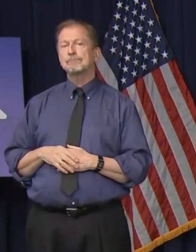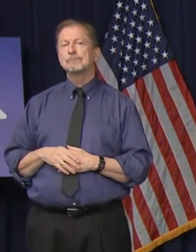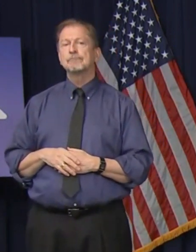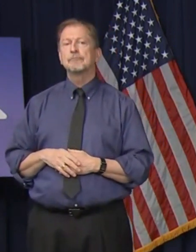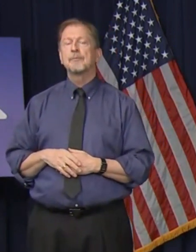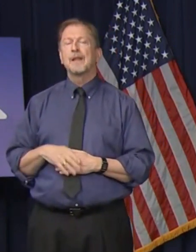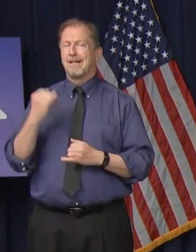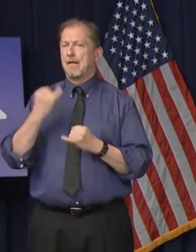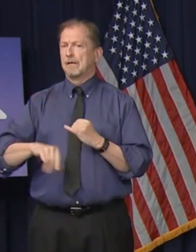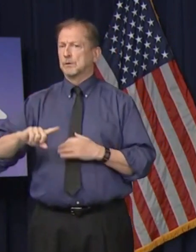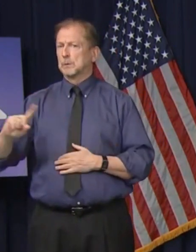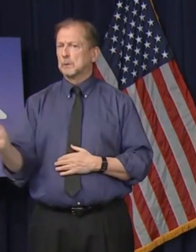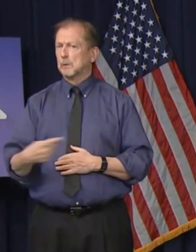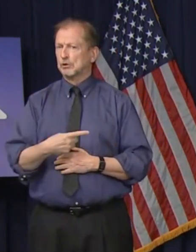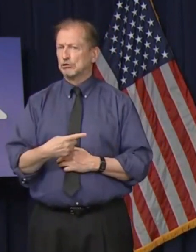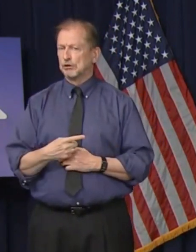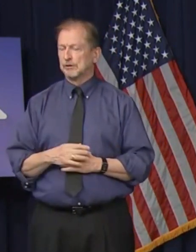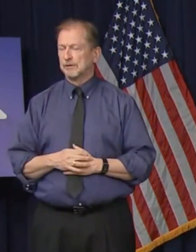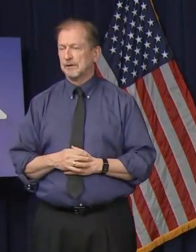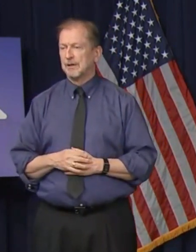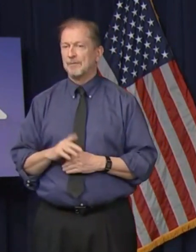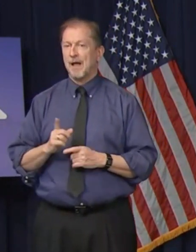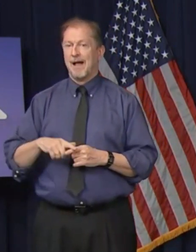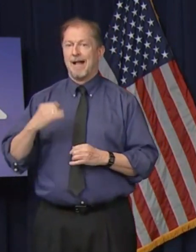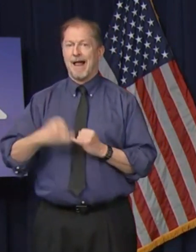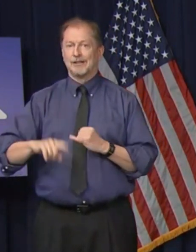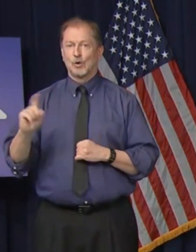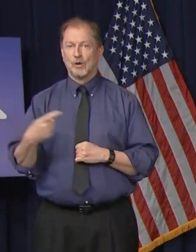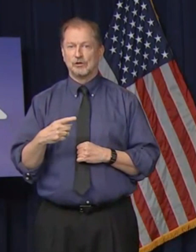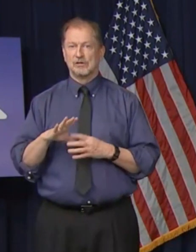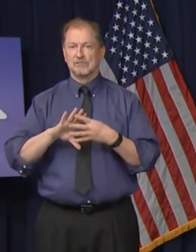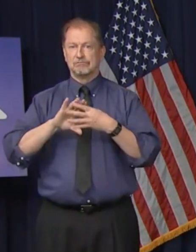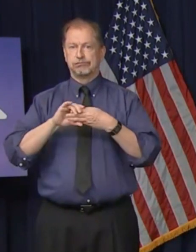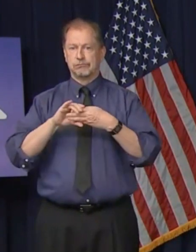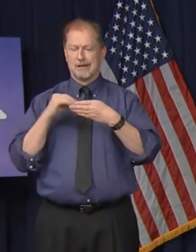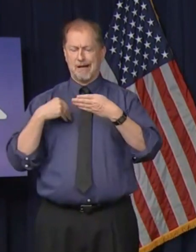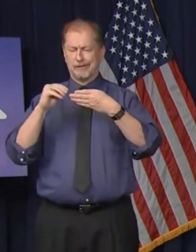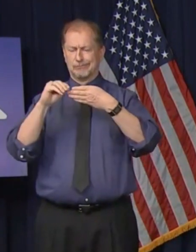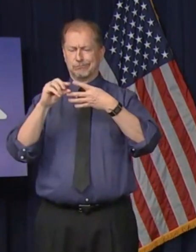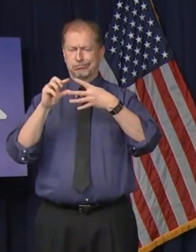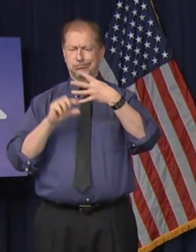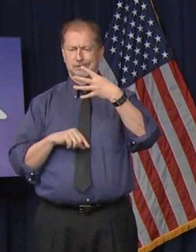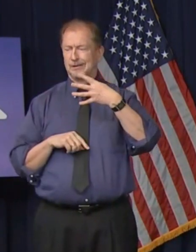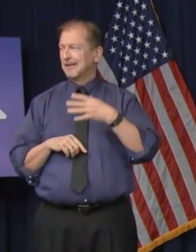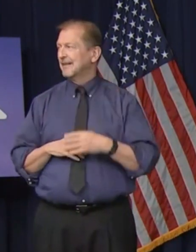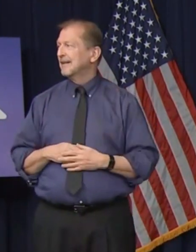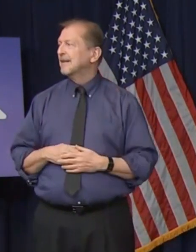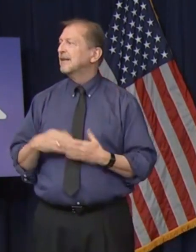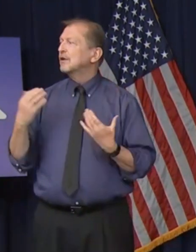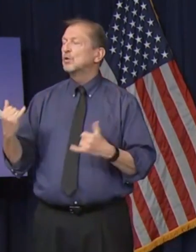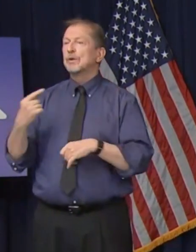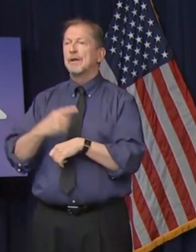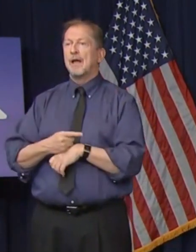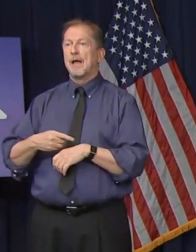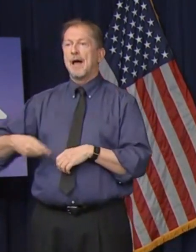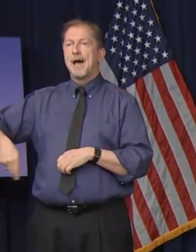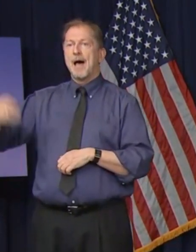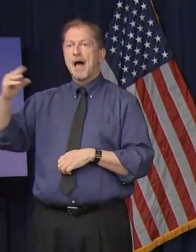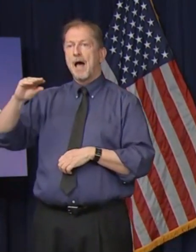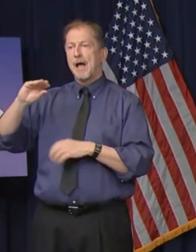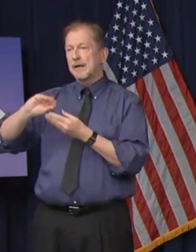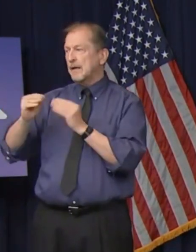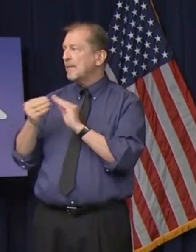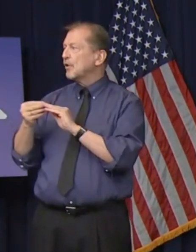question today, but he's got like 4 questions in one, so let me see if I could do this efficiently. Today is the highest number of positive test